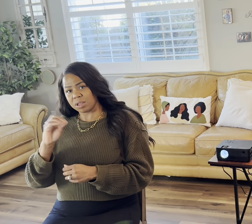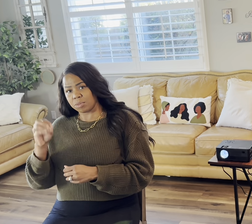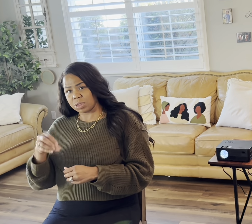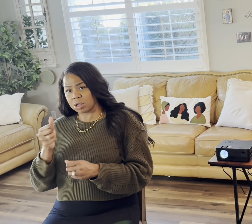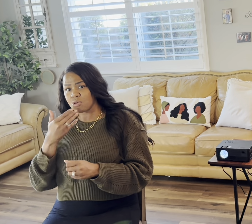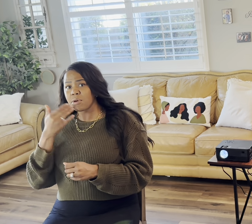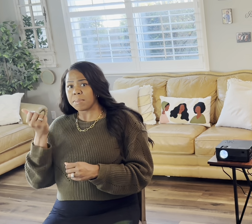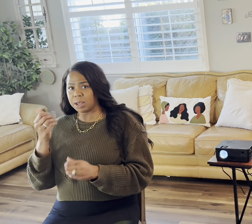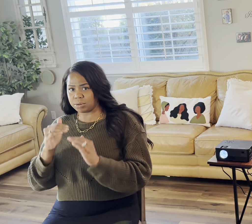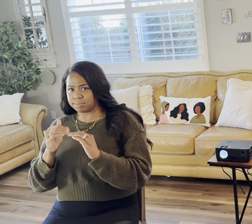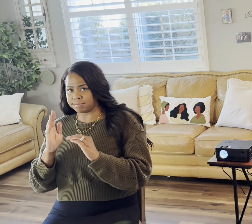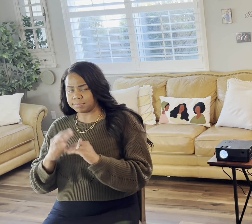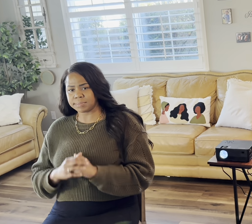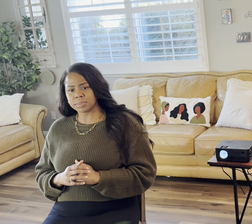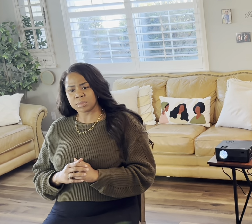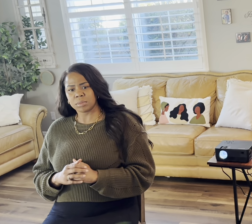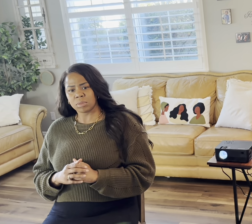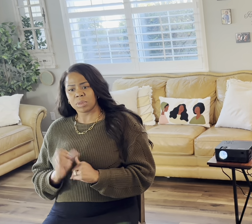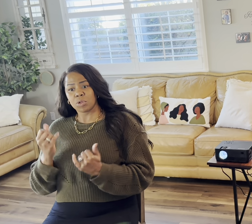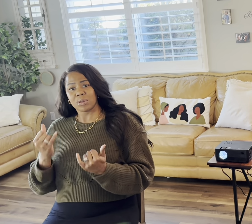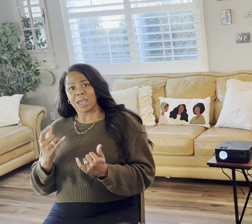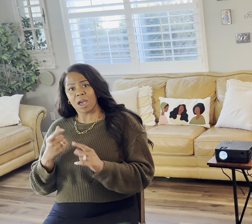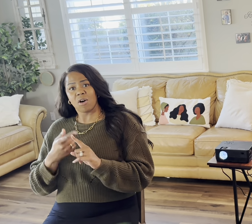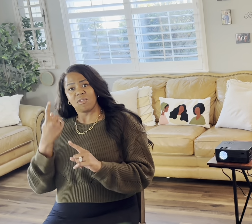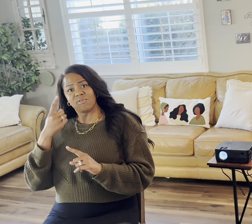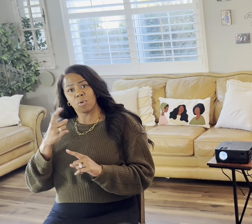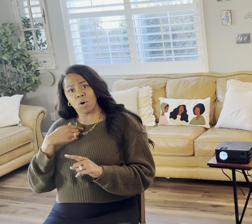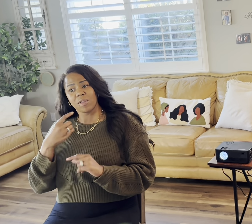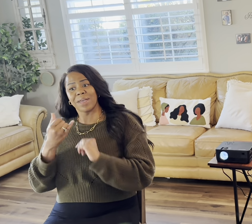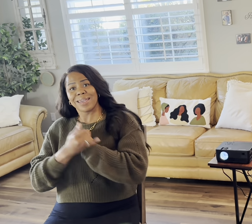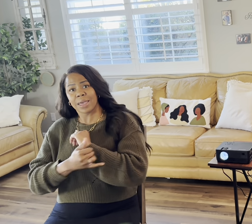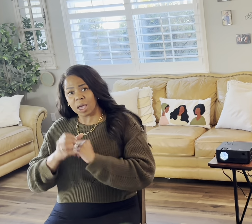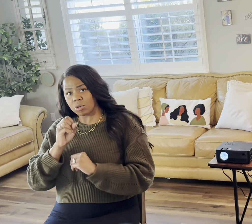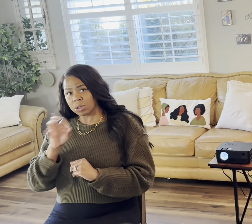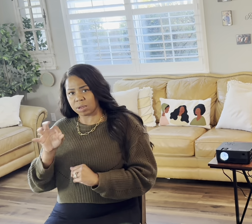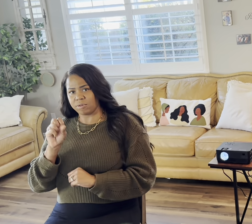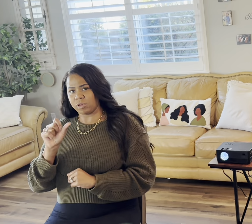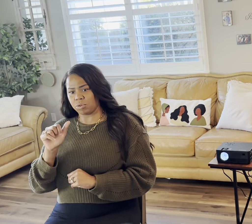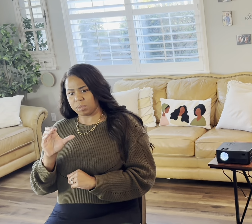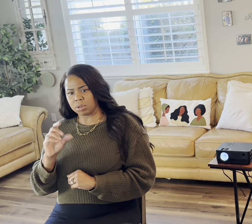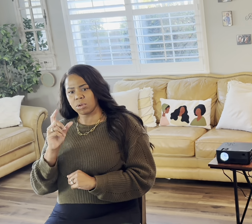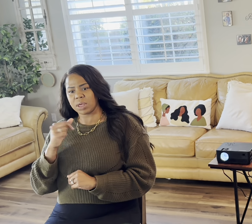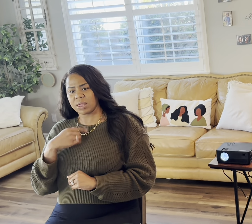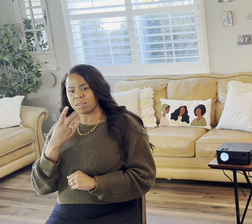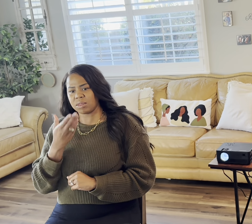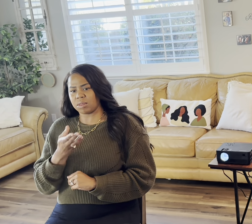to the County of Sacramento's website. Their website is